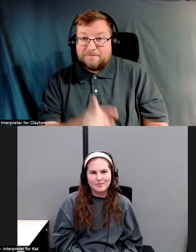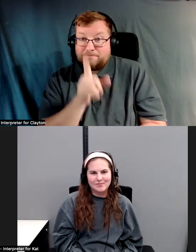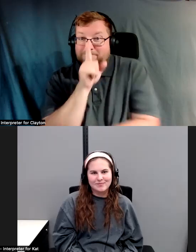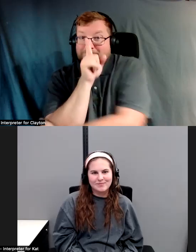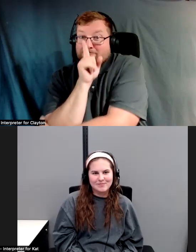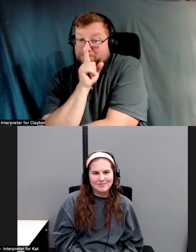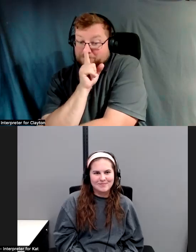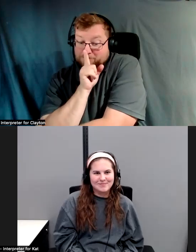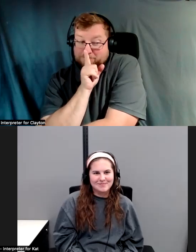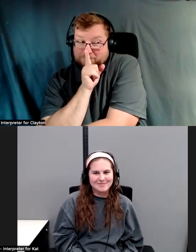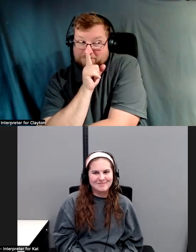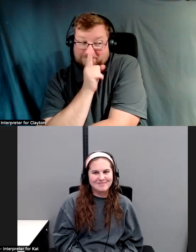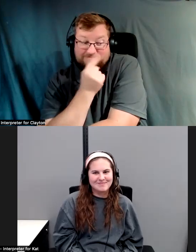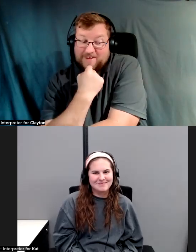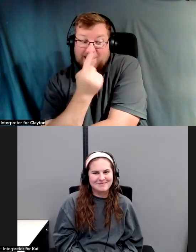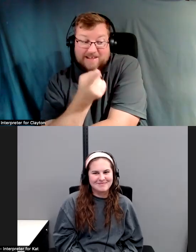out.